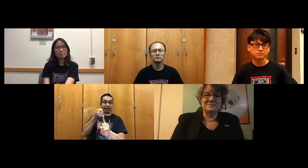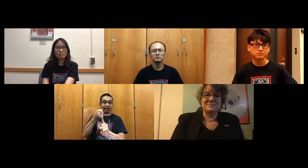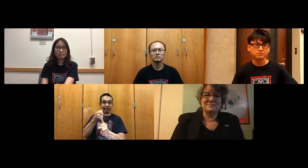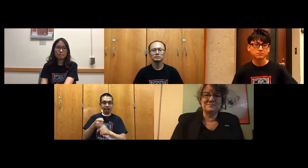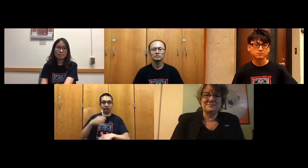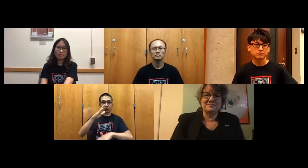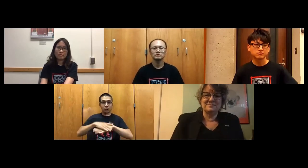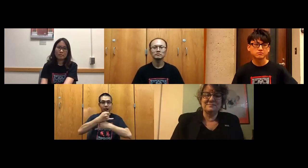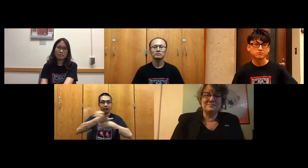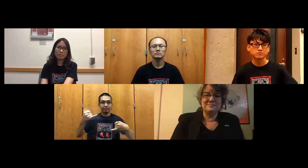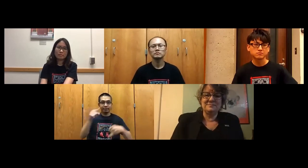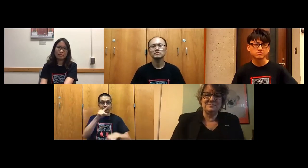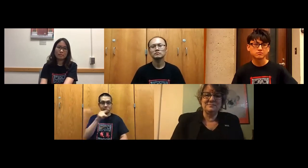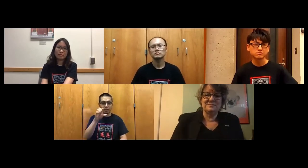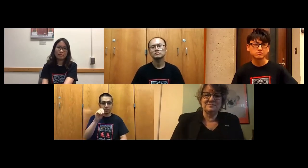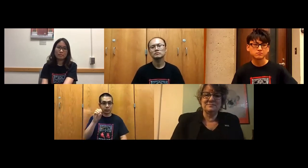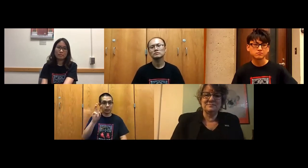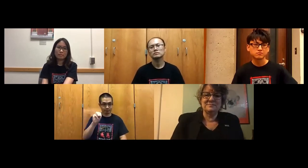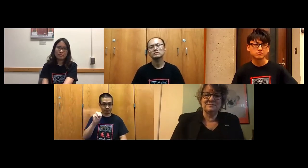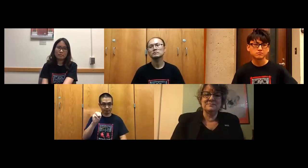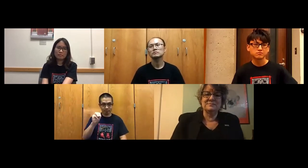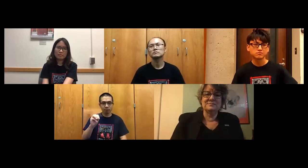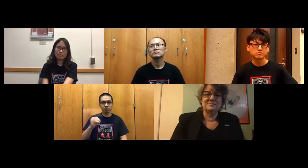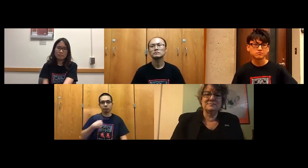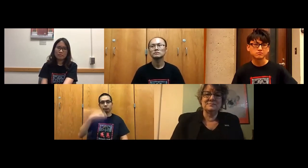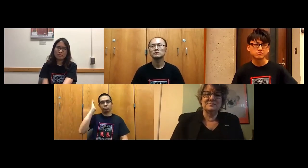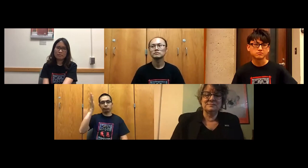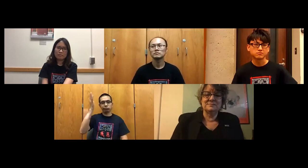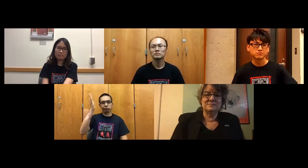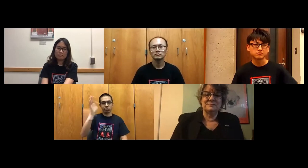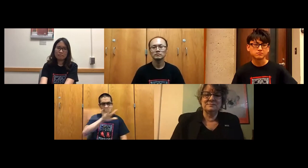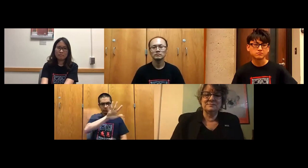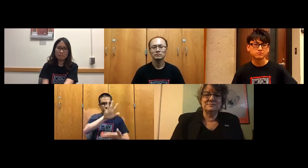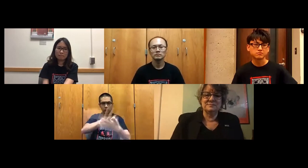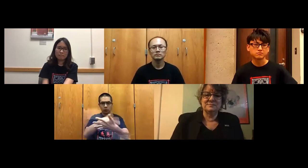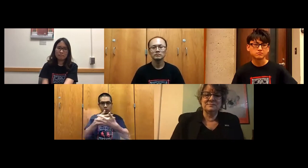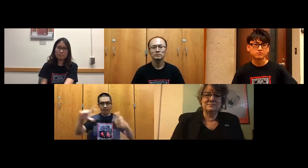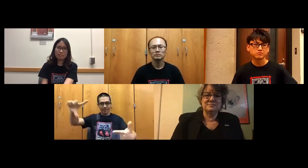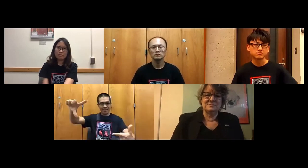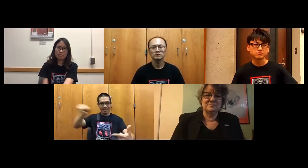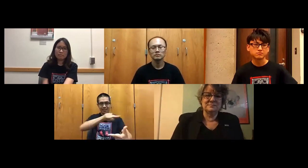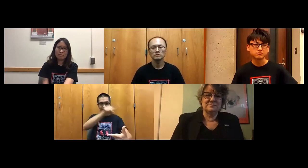here. And then when COVID-19 hit and we started working on Zoom, I was actually giving a